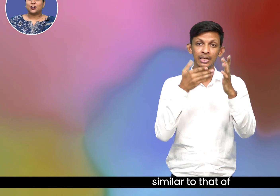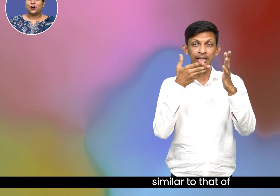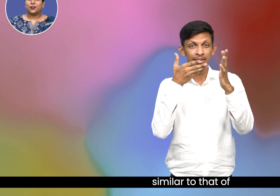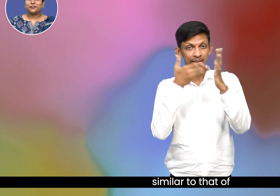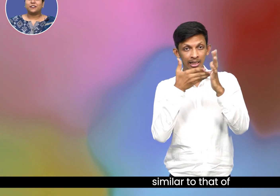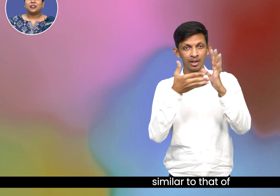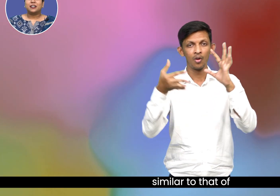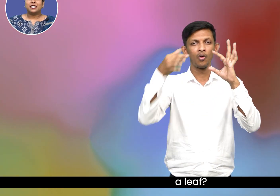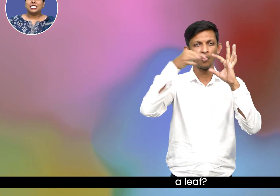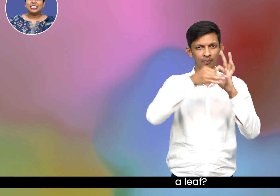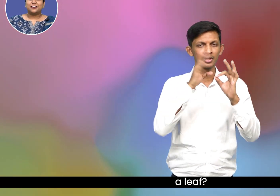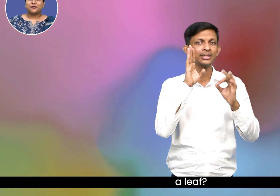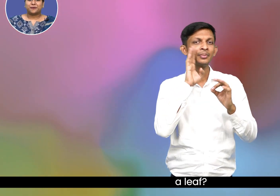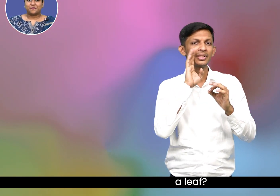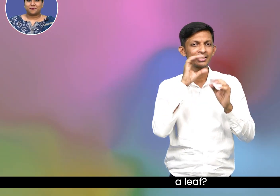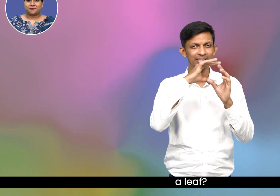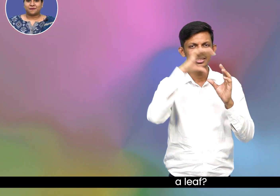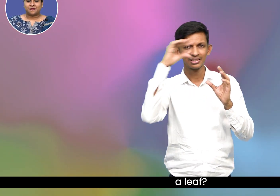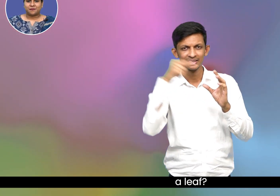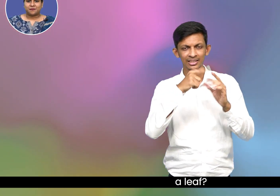to that of a leaf.